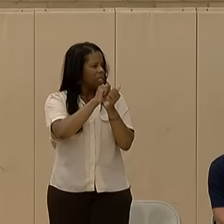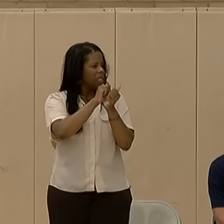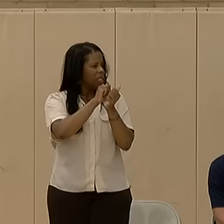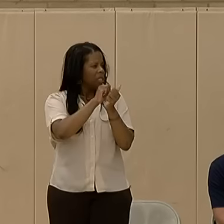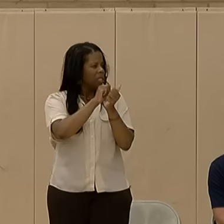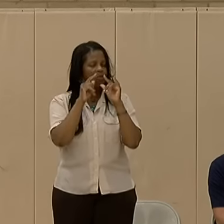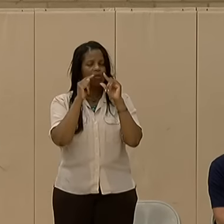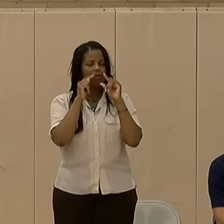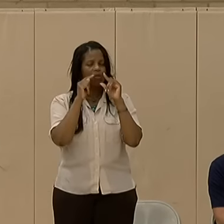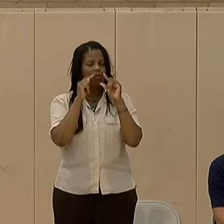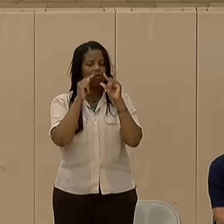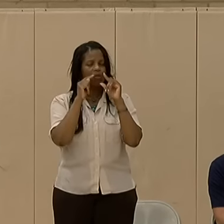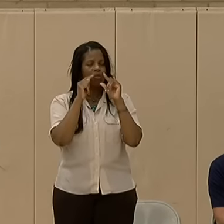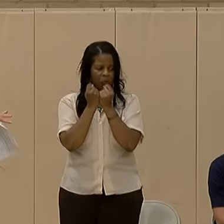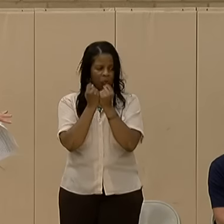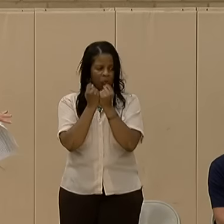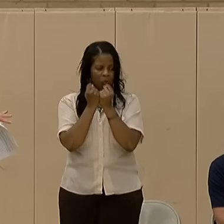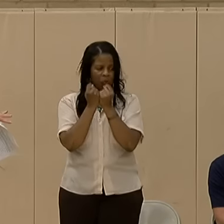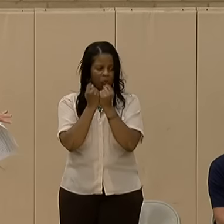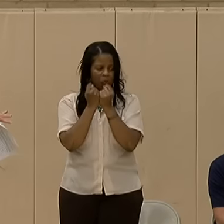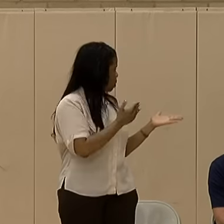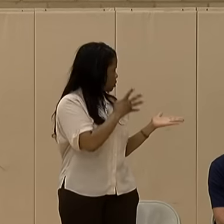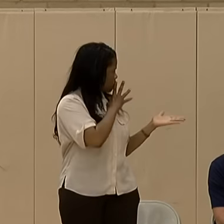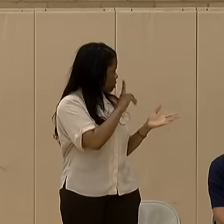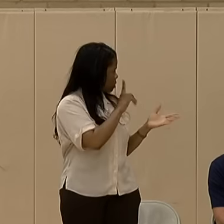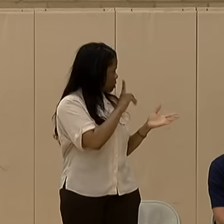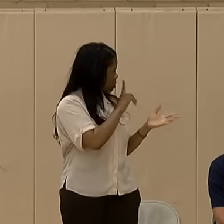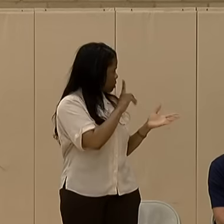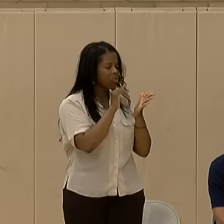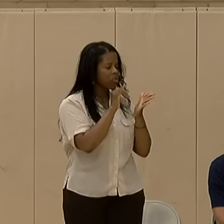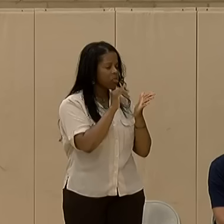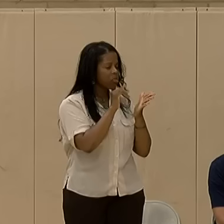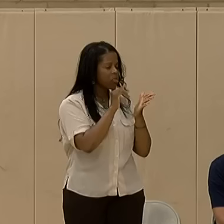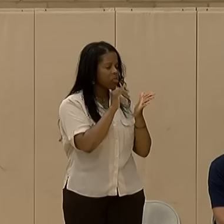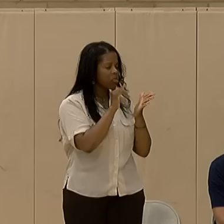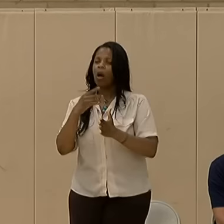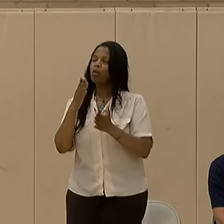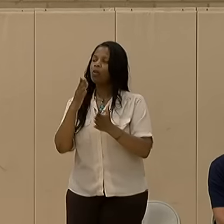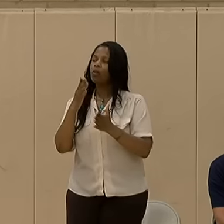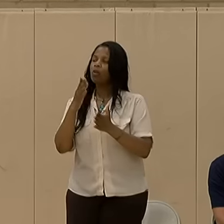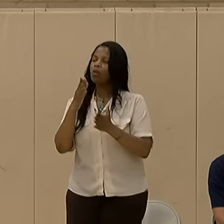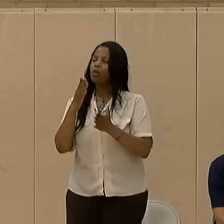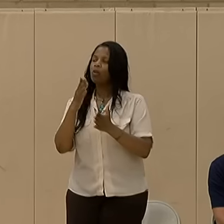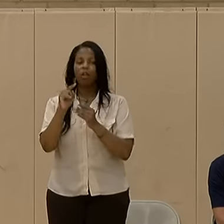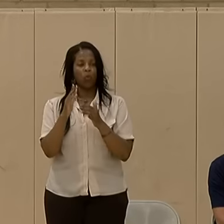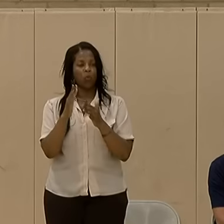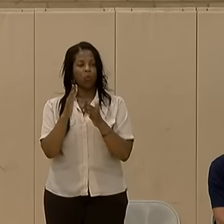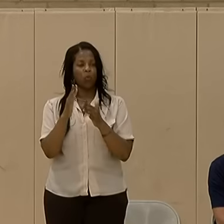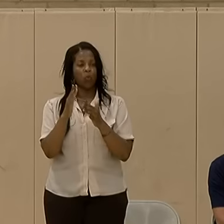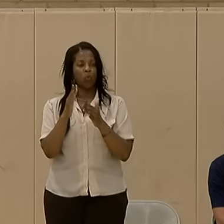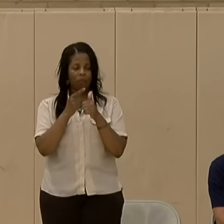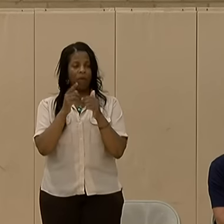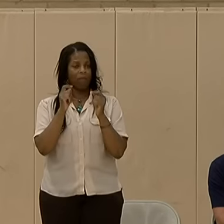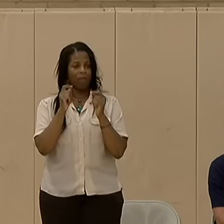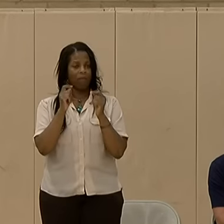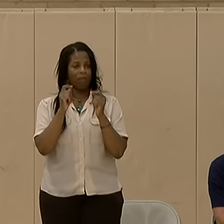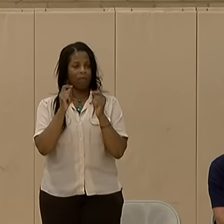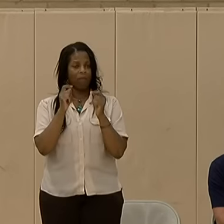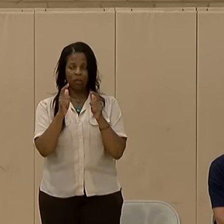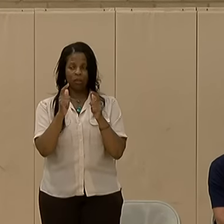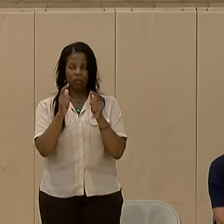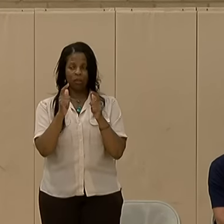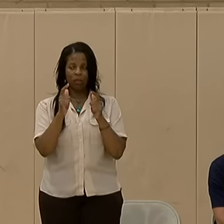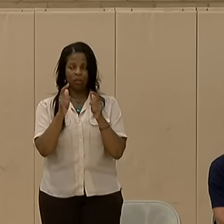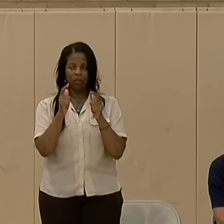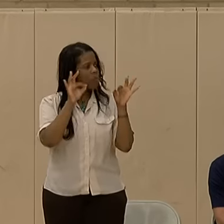teams, unless someone else is going to speak on that. Let me just cover real quick. What also is important for us to let you